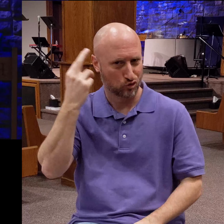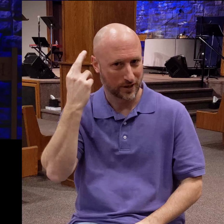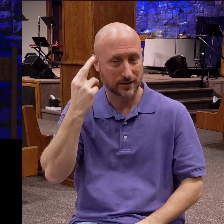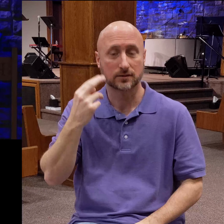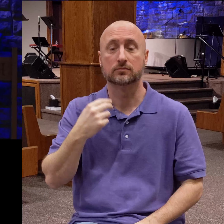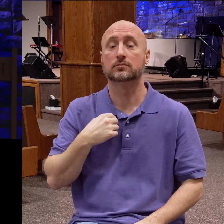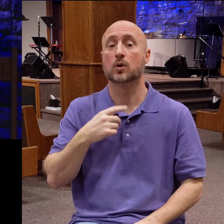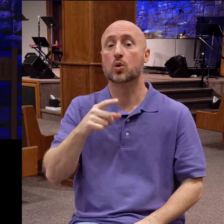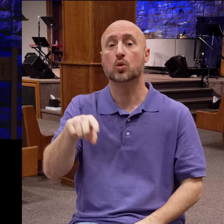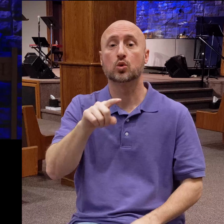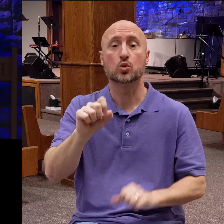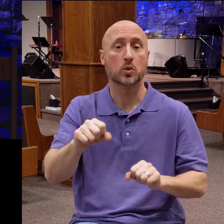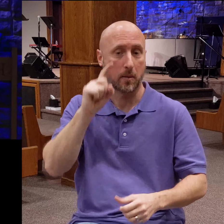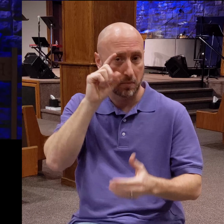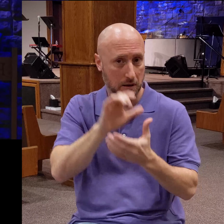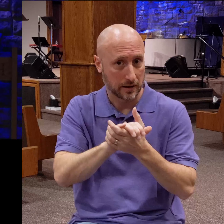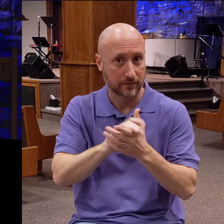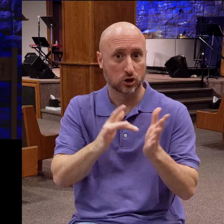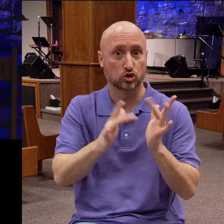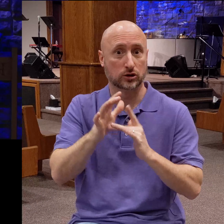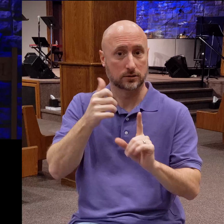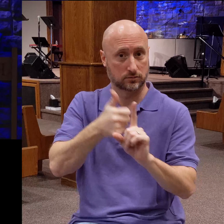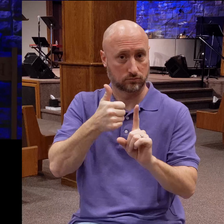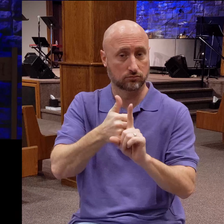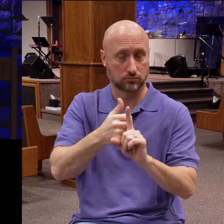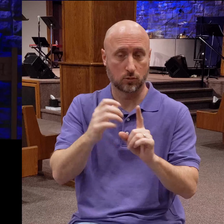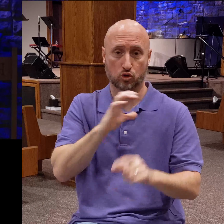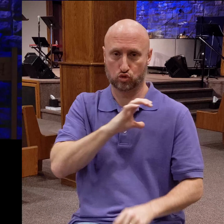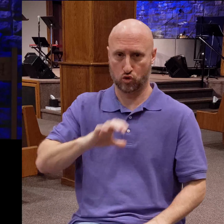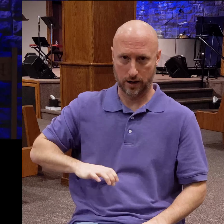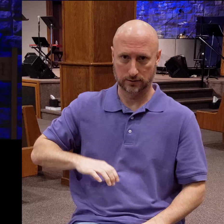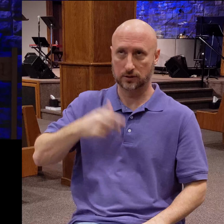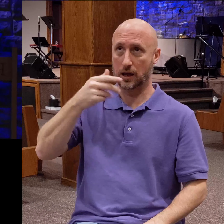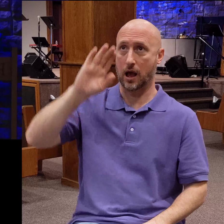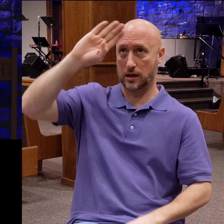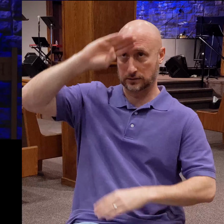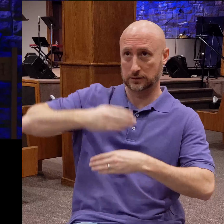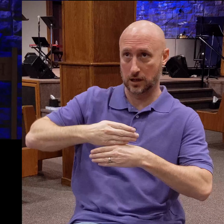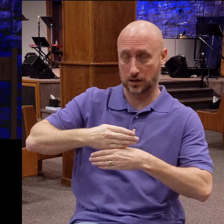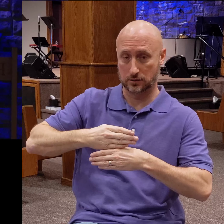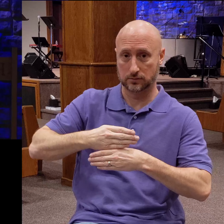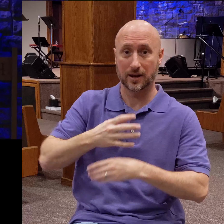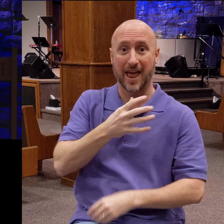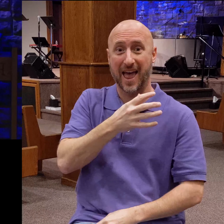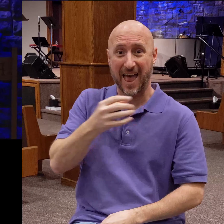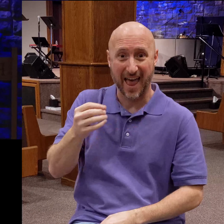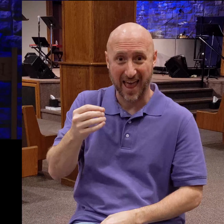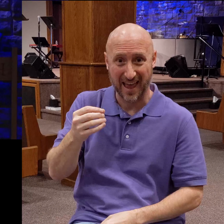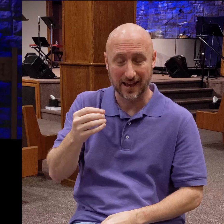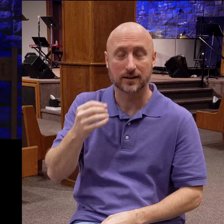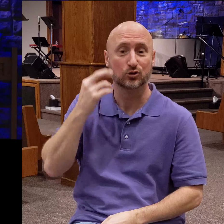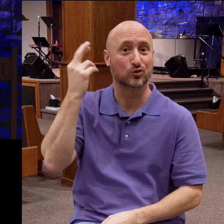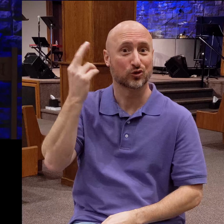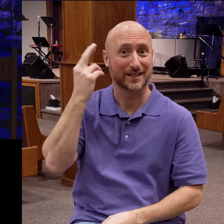might believe that Jesus is the Christ, the Son of God, and that